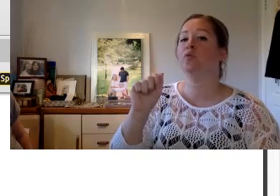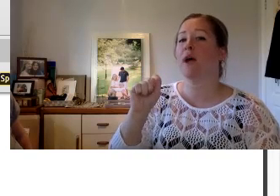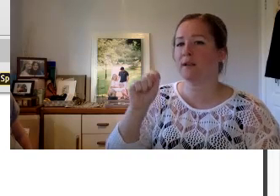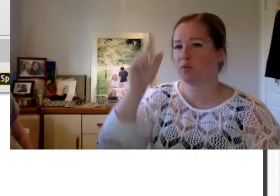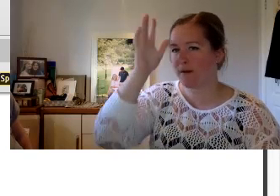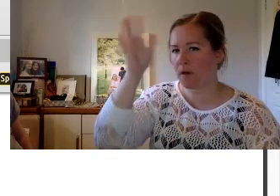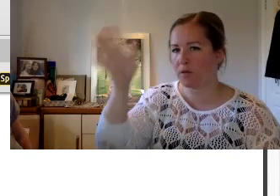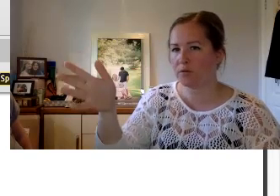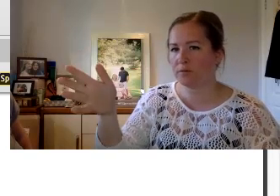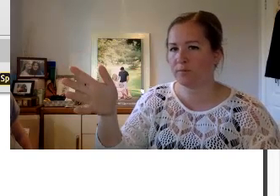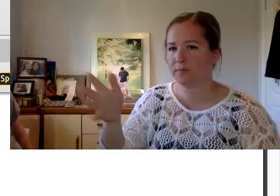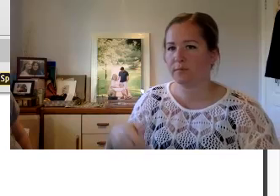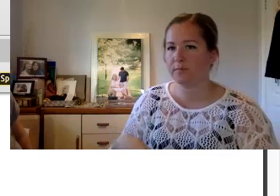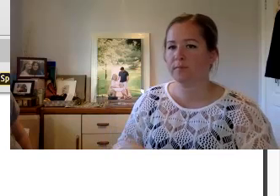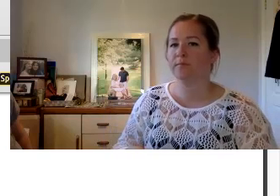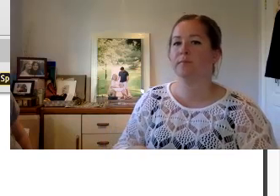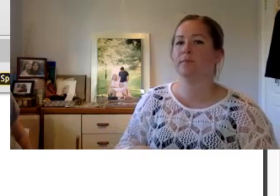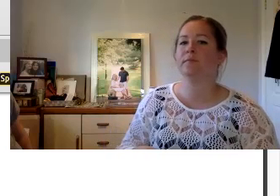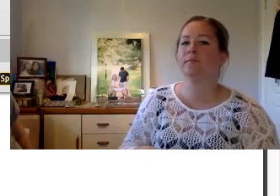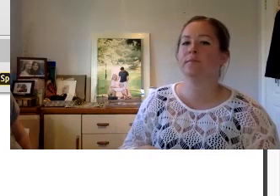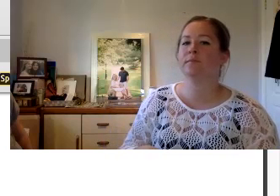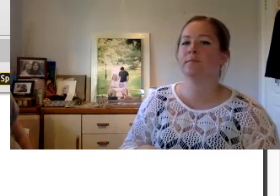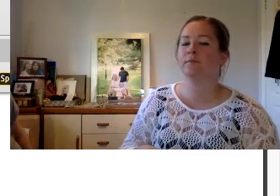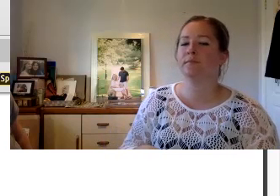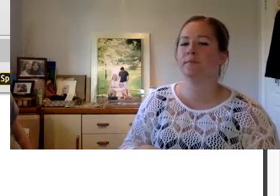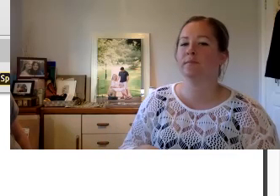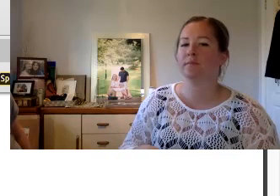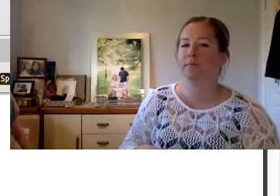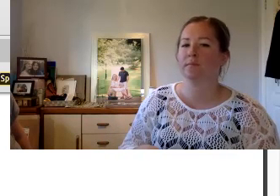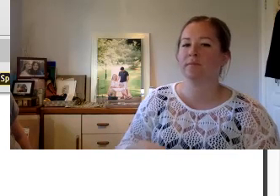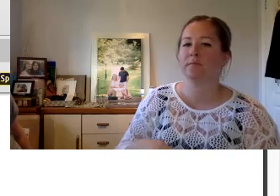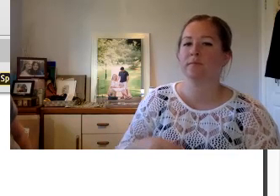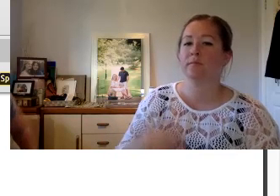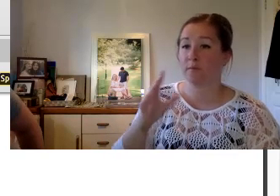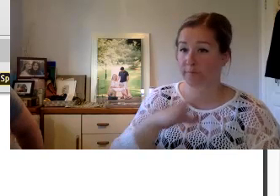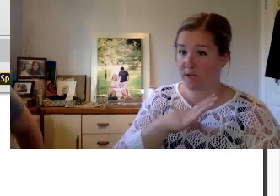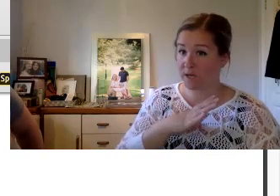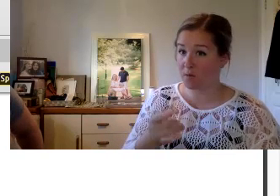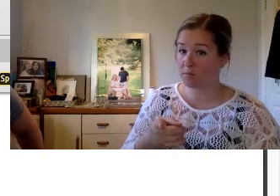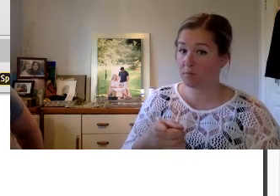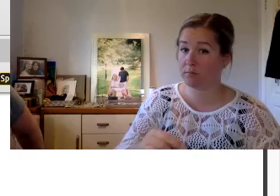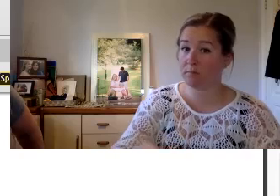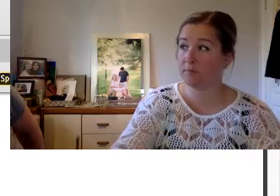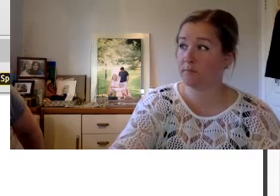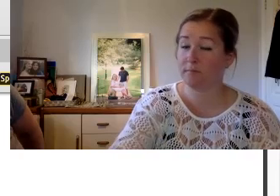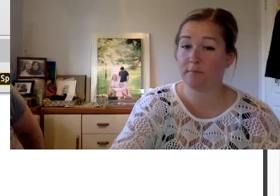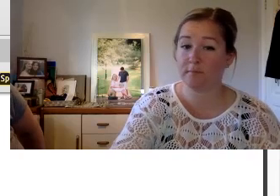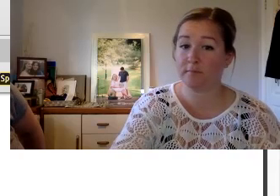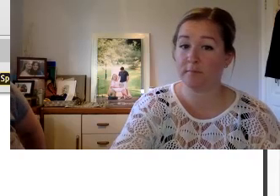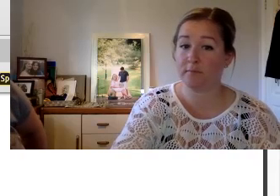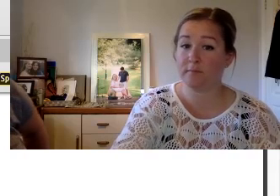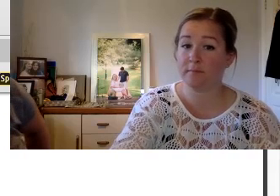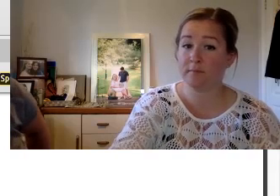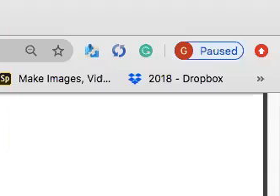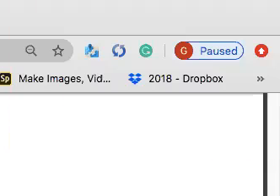But I like to spell grandfather if I can do that sometimes, but the reference is on the head. Everyone's good with